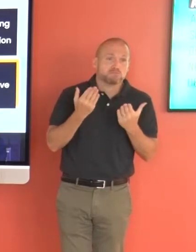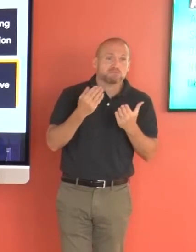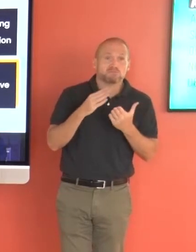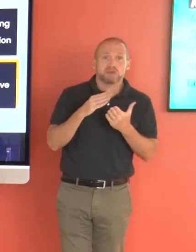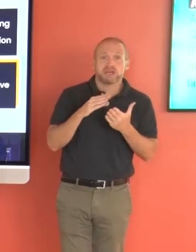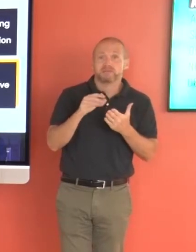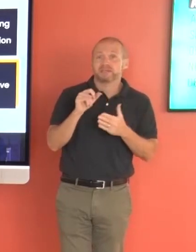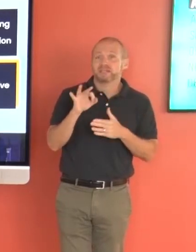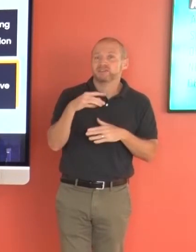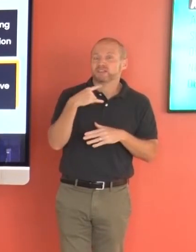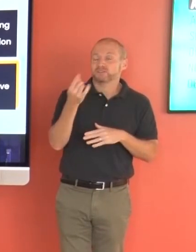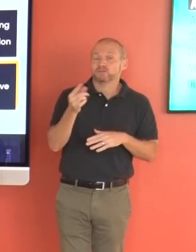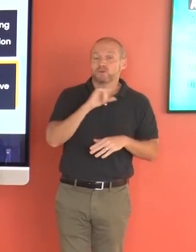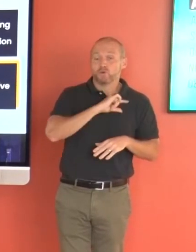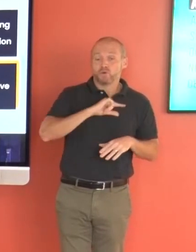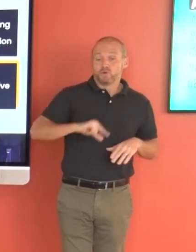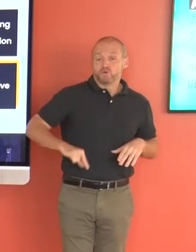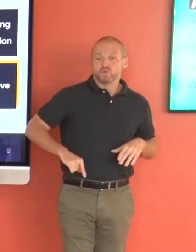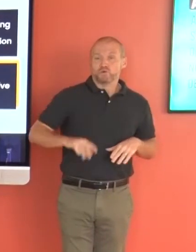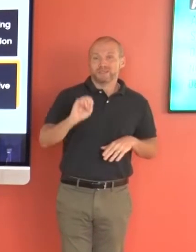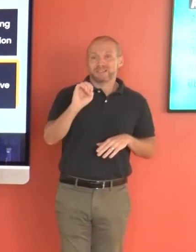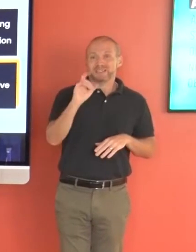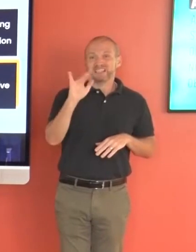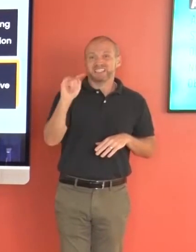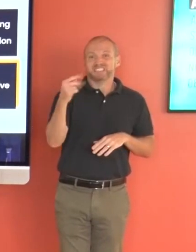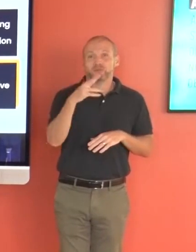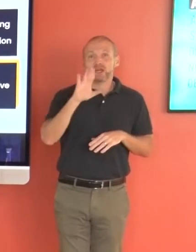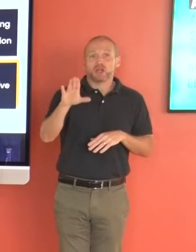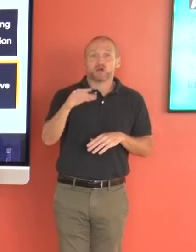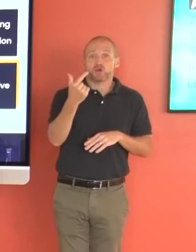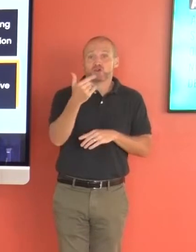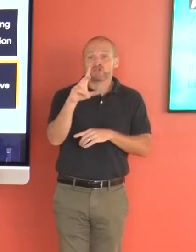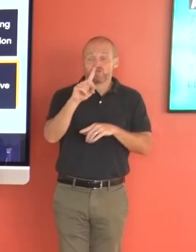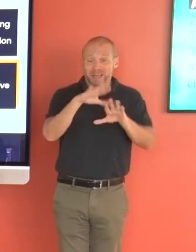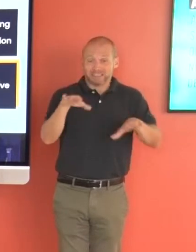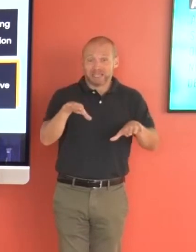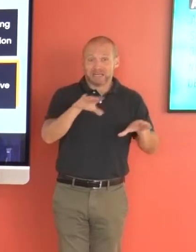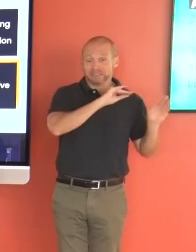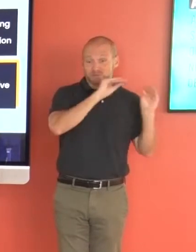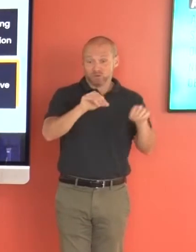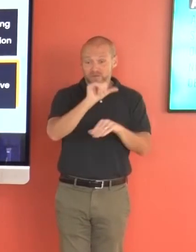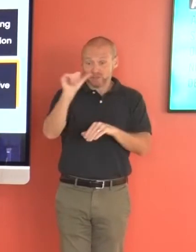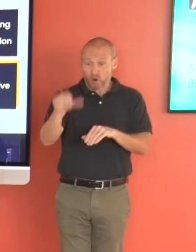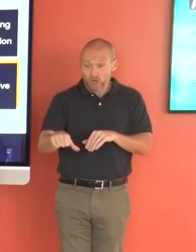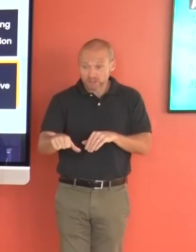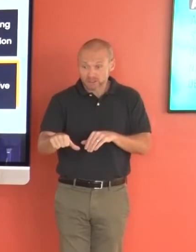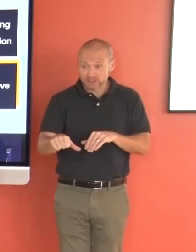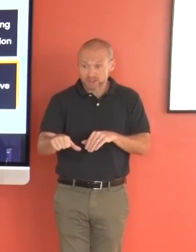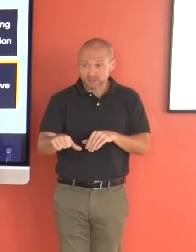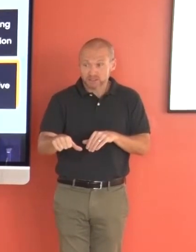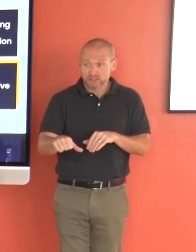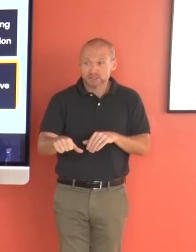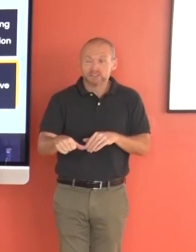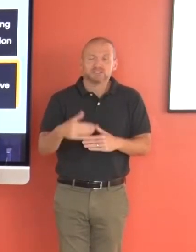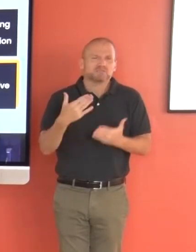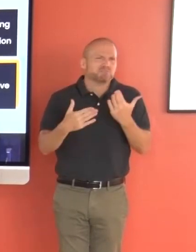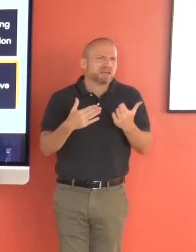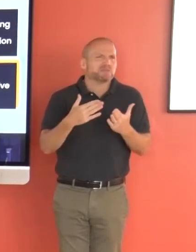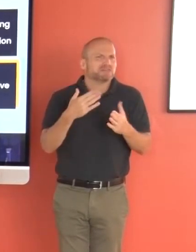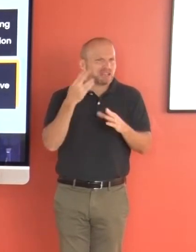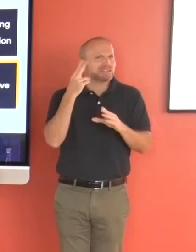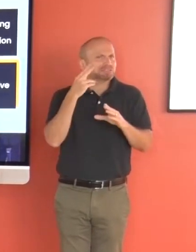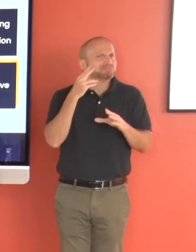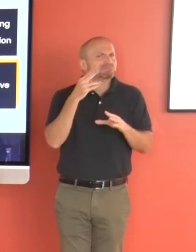Queen Elizabeth's grandchild was going to be coming and living in the Austin area, and they, let's just say they were 21, and they were going to be going to